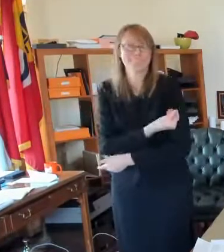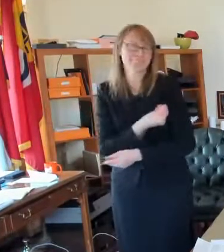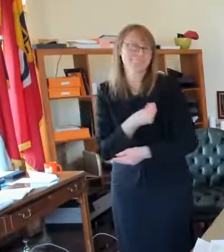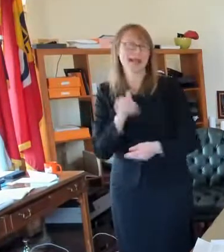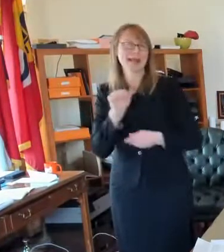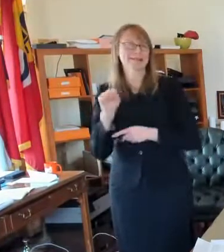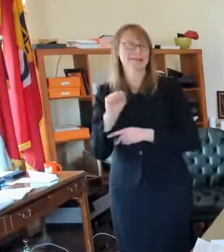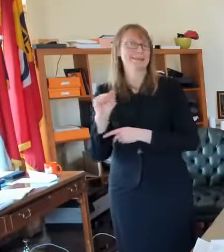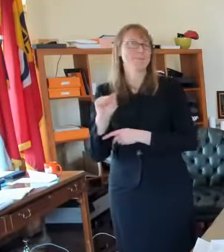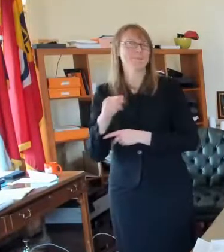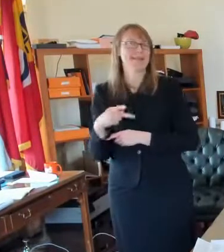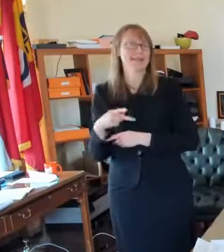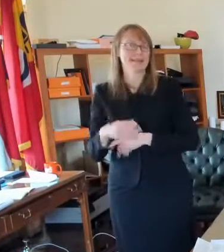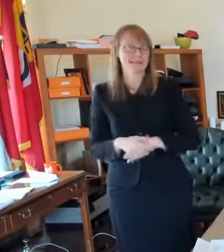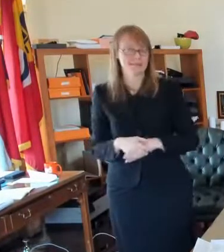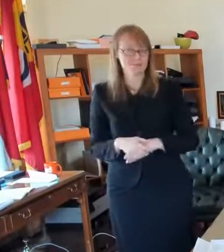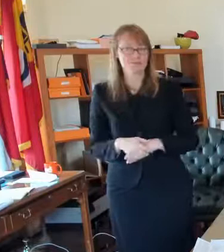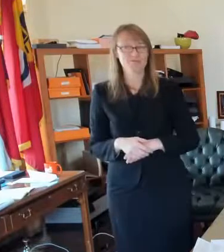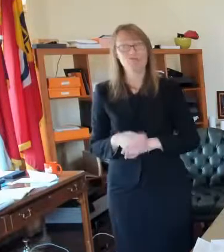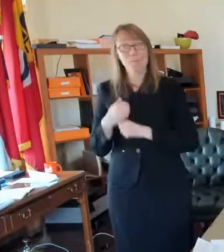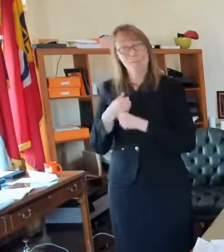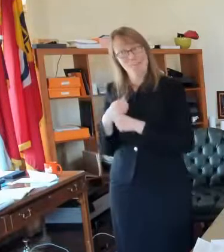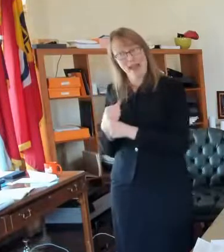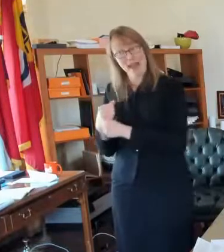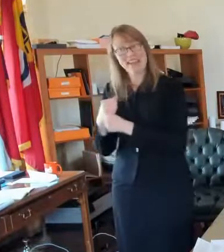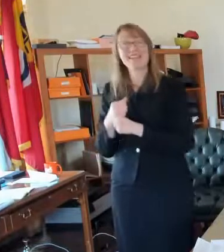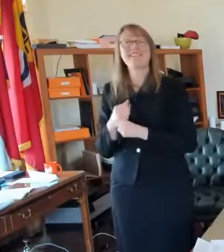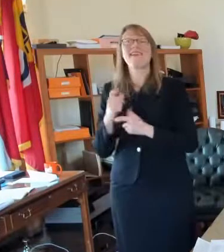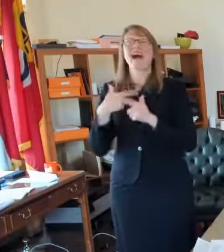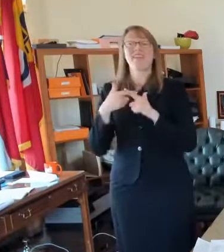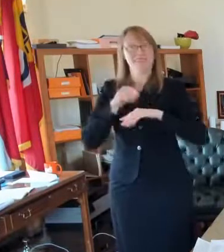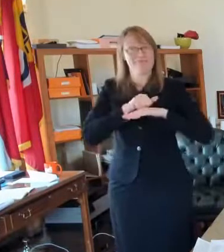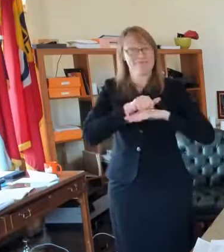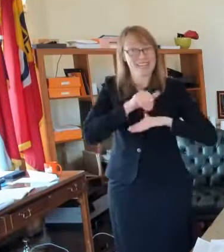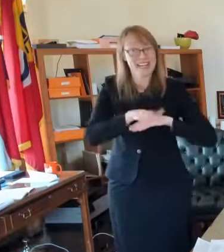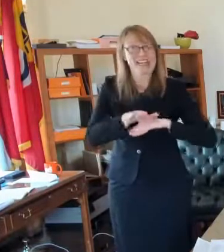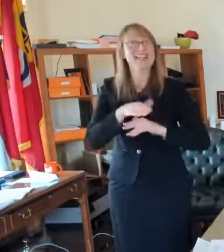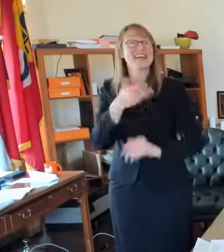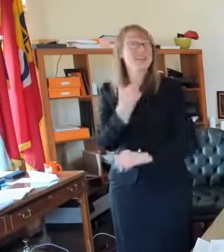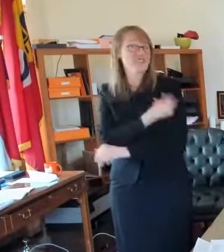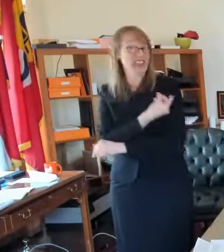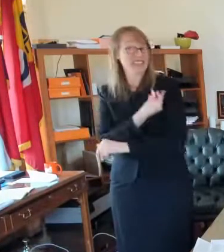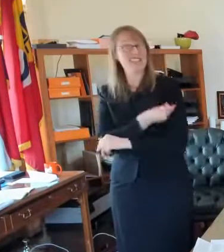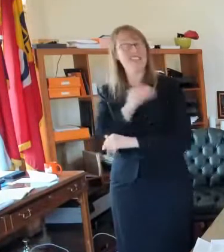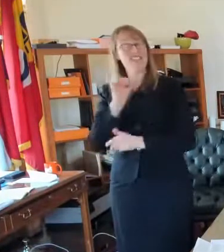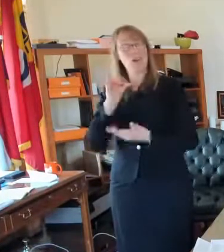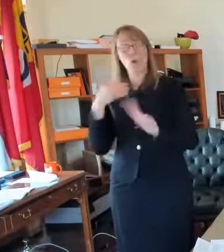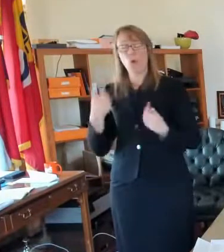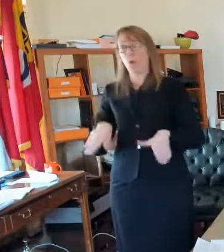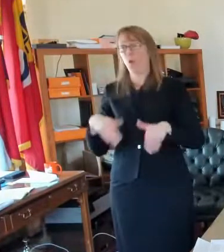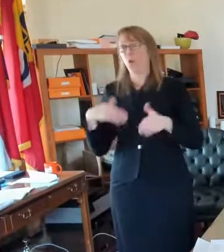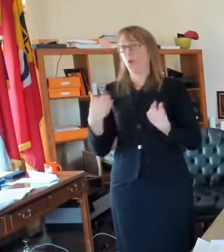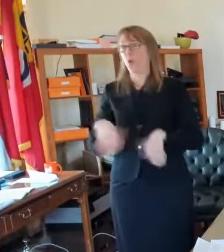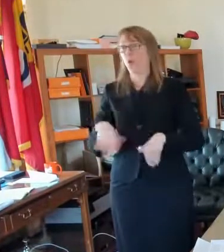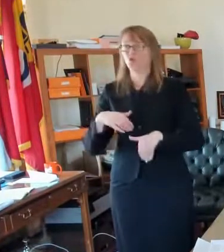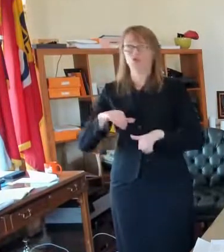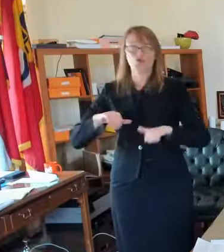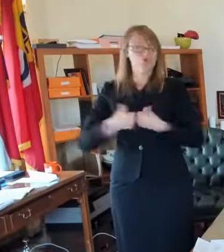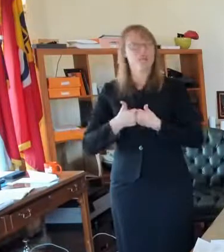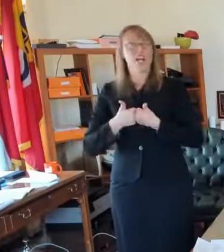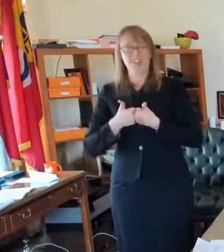The production of the vaccine, the distribution of the vaccine has all been a